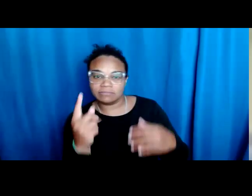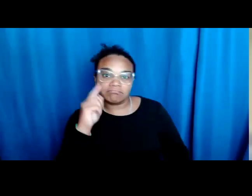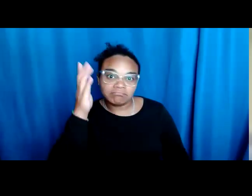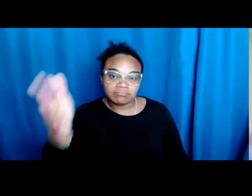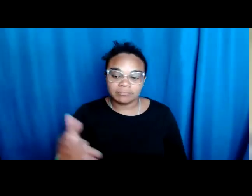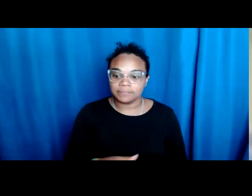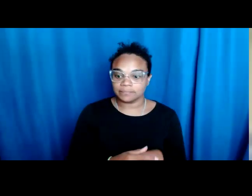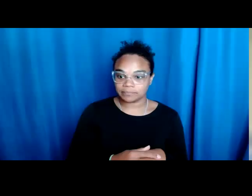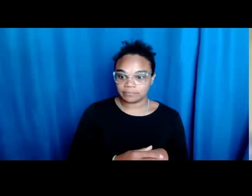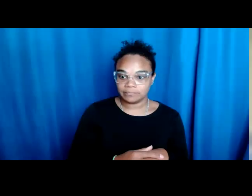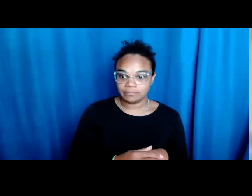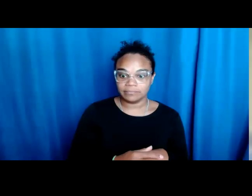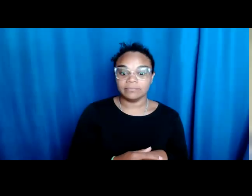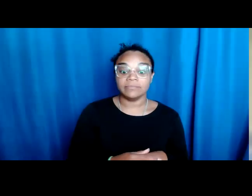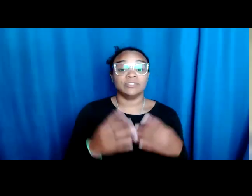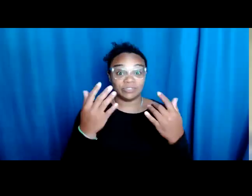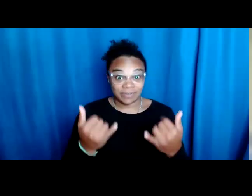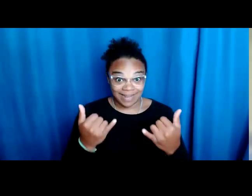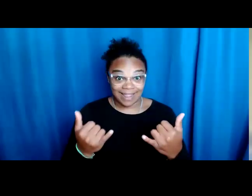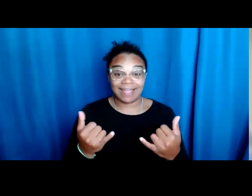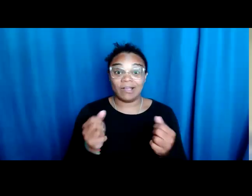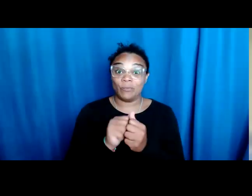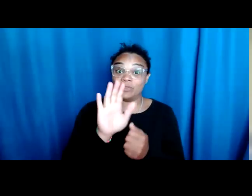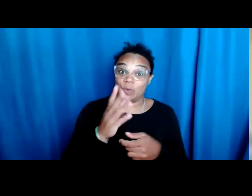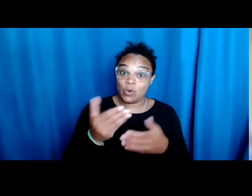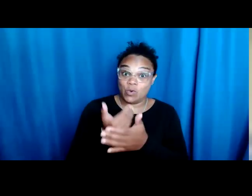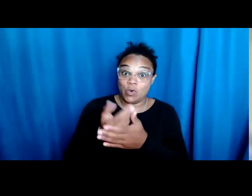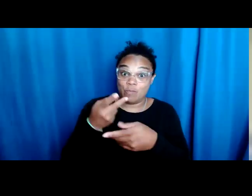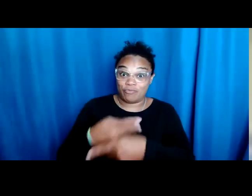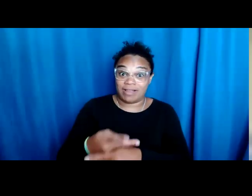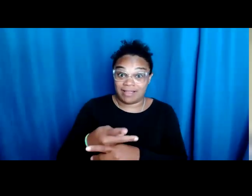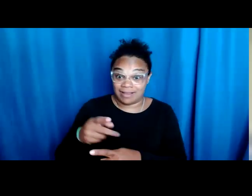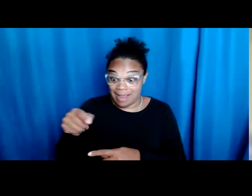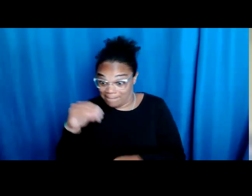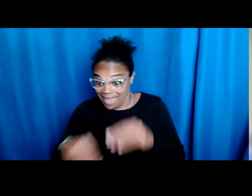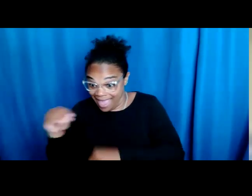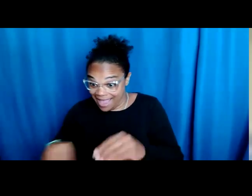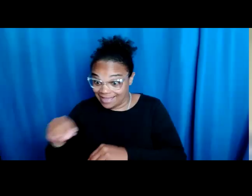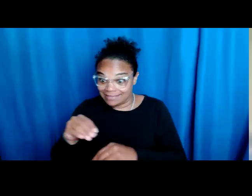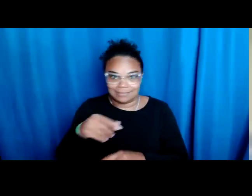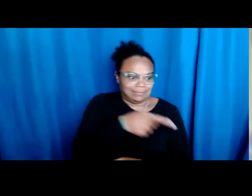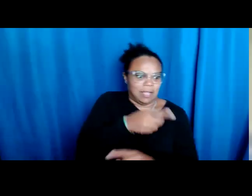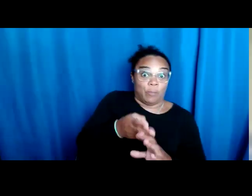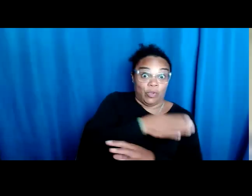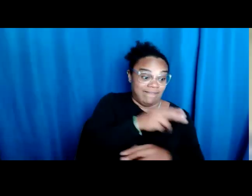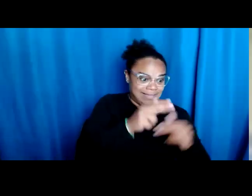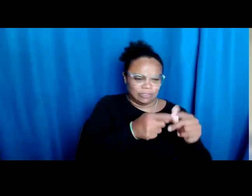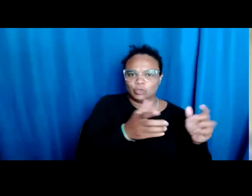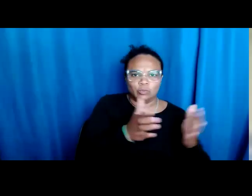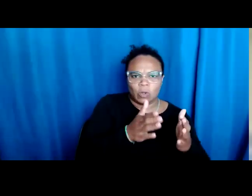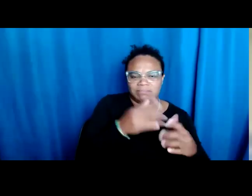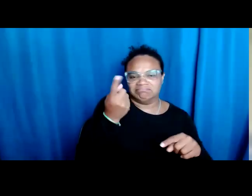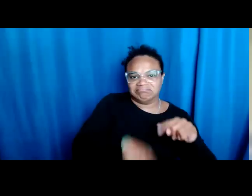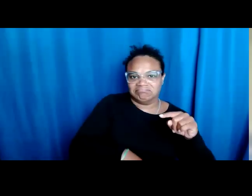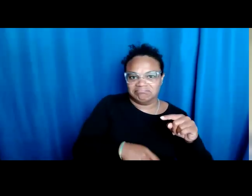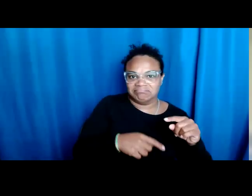with the new packaged product that you couldn't produce in the old kitchen because you hit capacity, it was